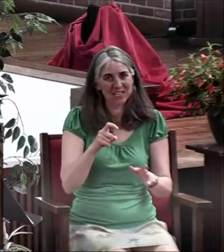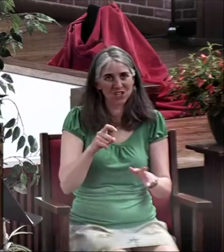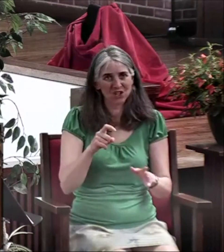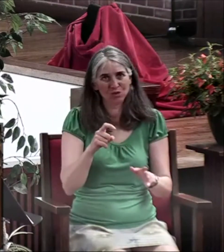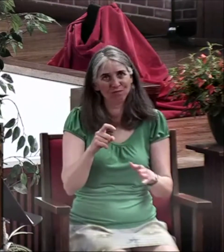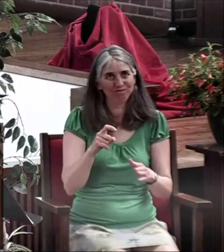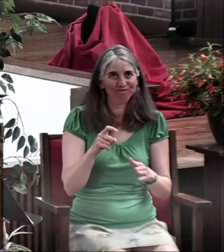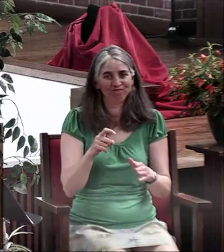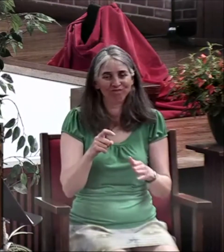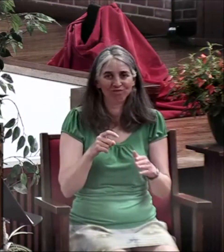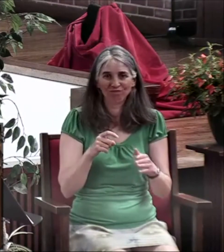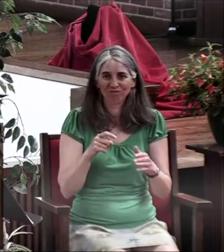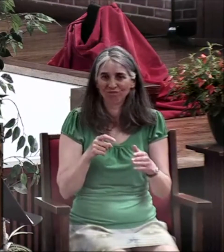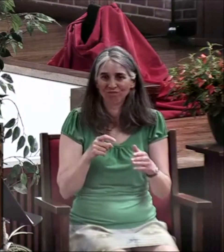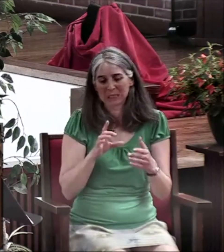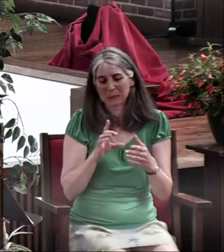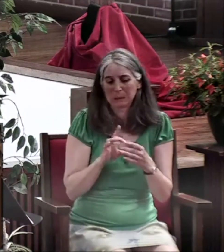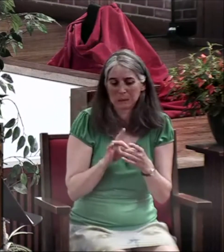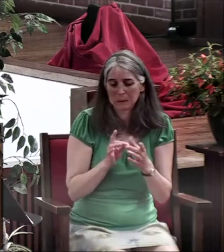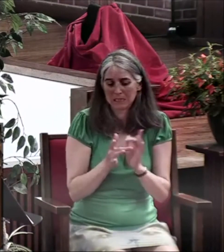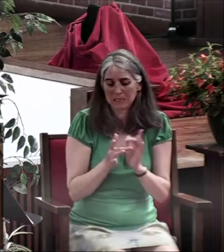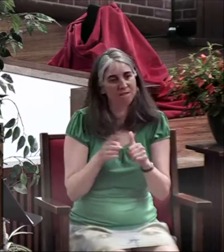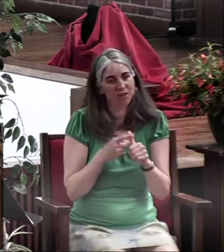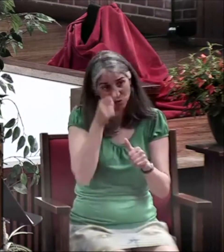board with Jesus, they call him a rabbi.